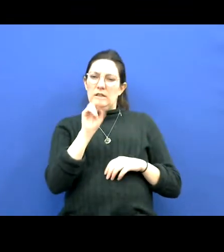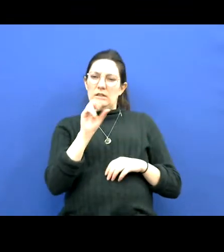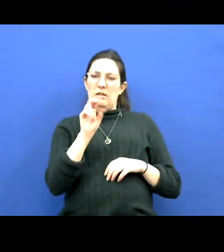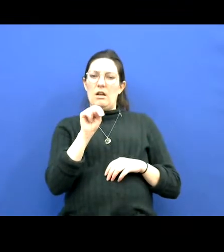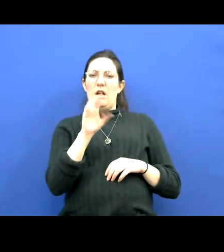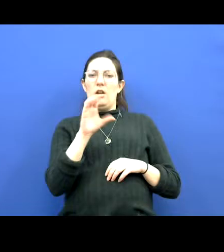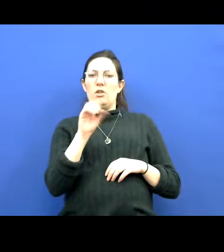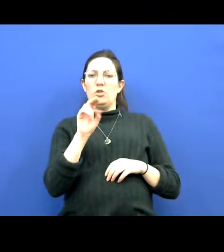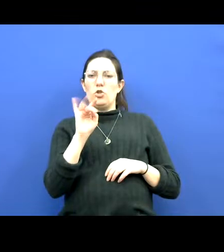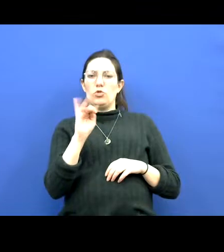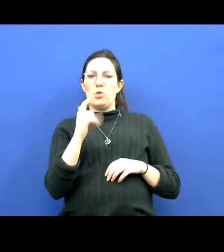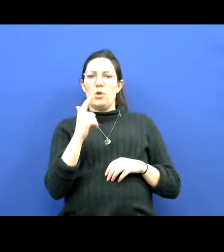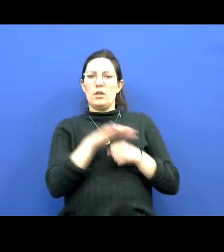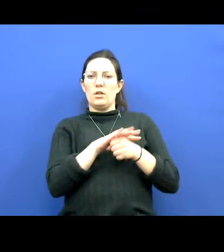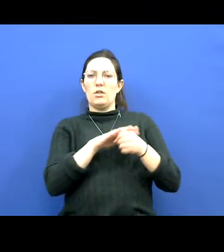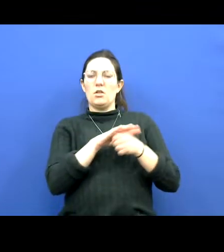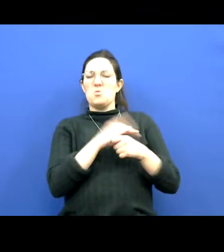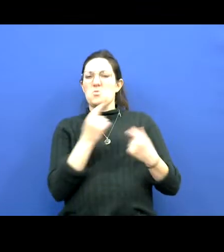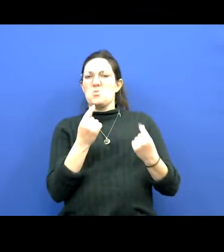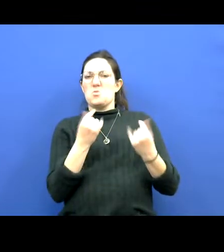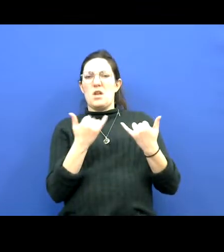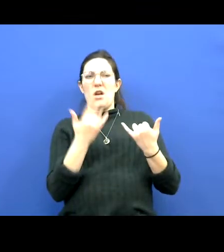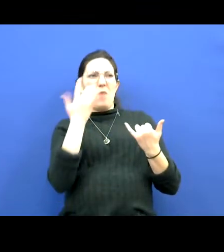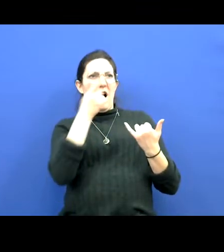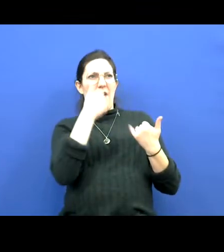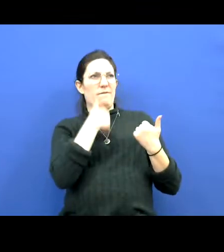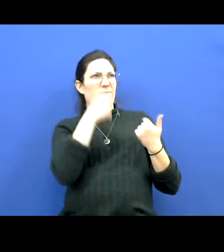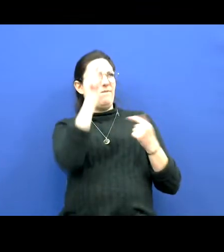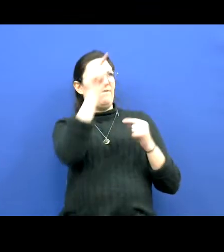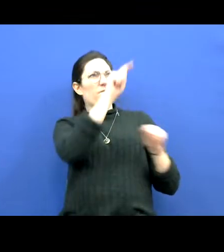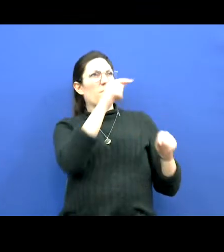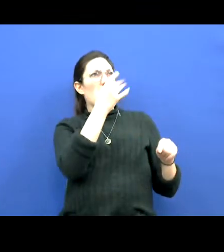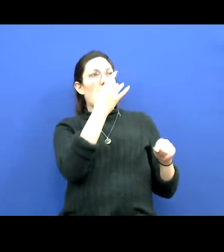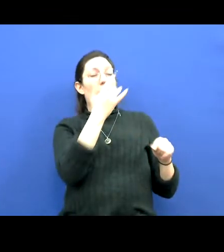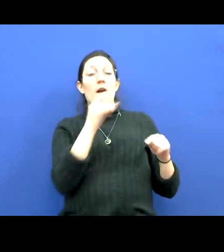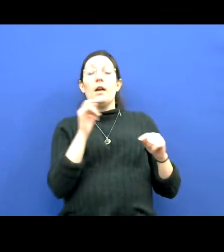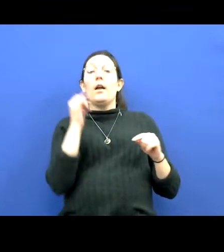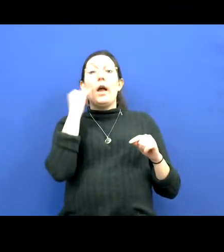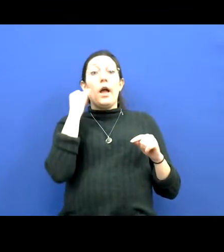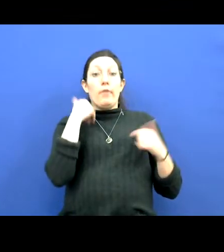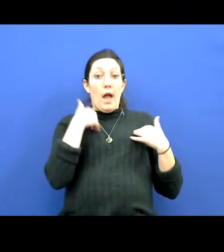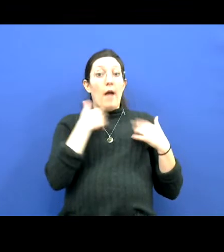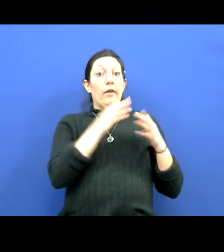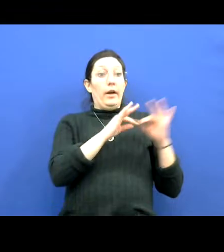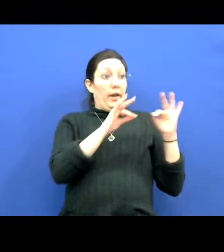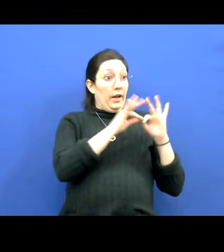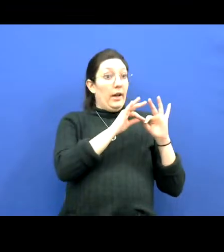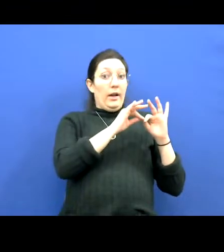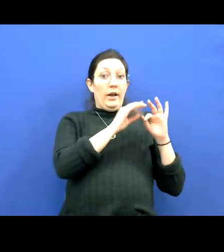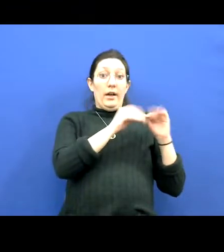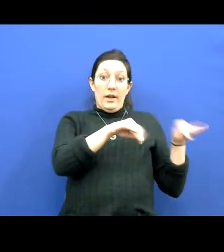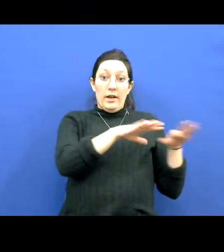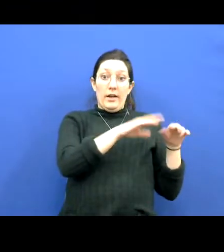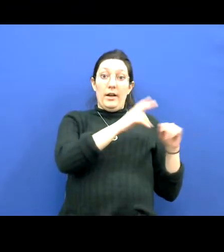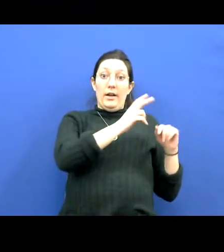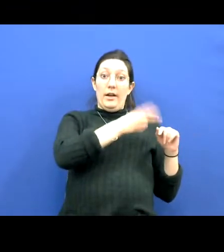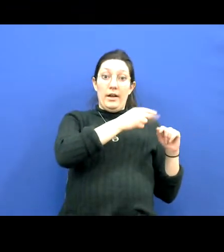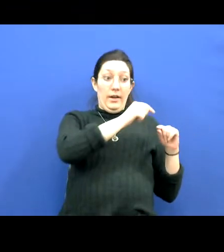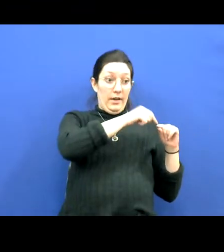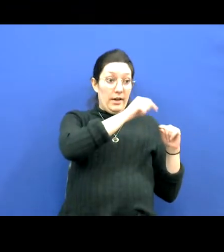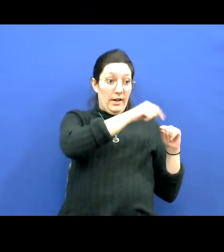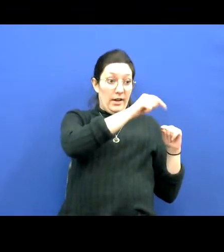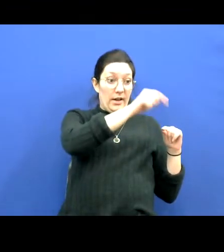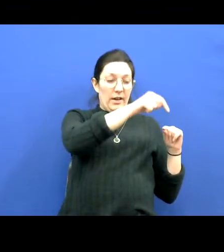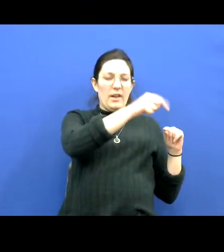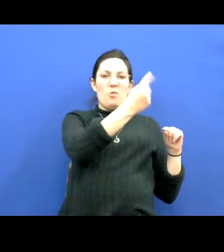historic properties and then I have a non-contributing property in between, you don't want something coming in there that's going